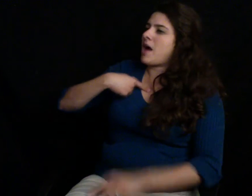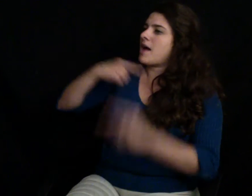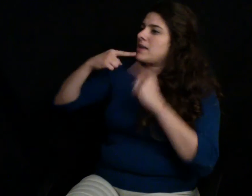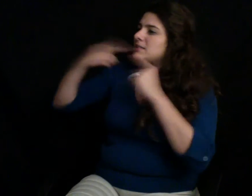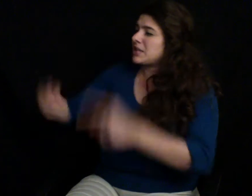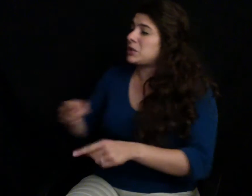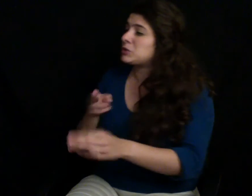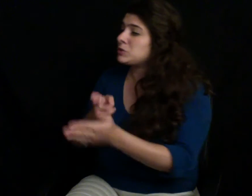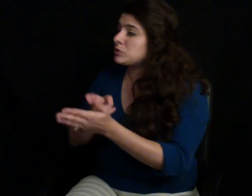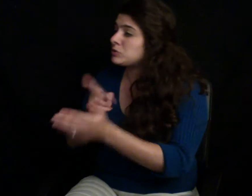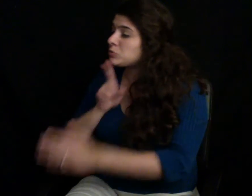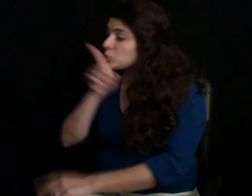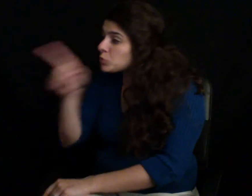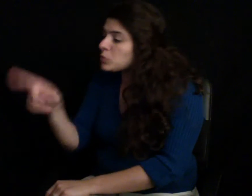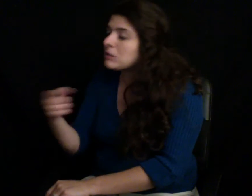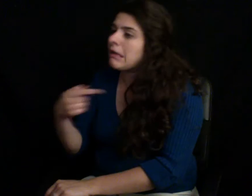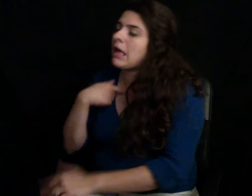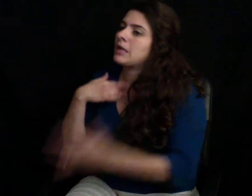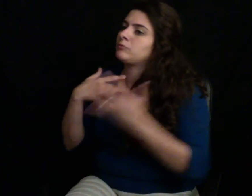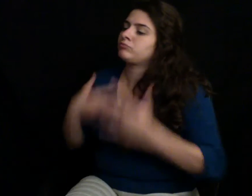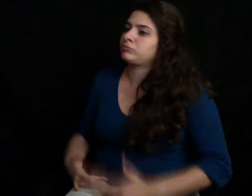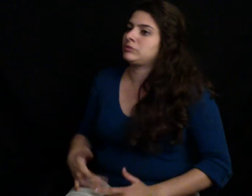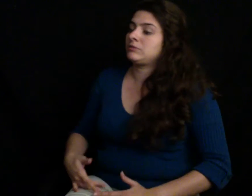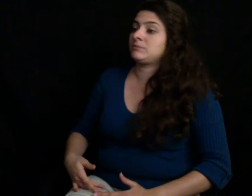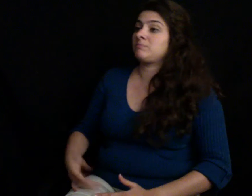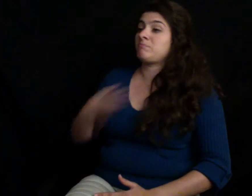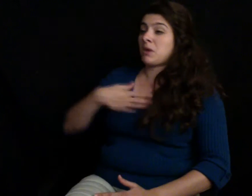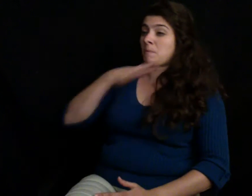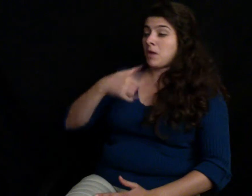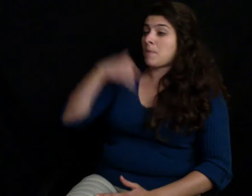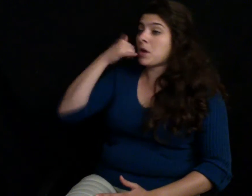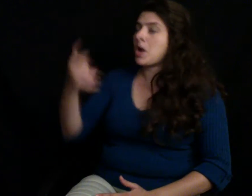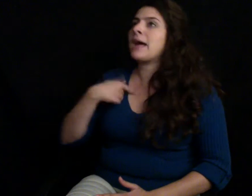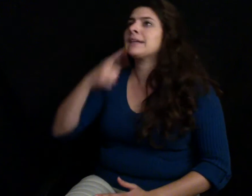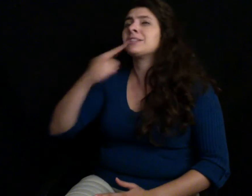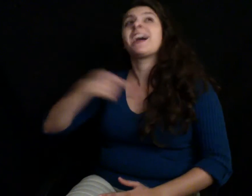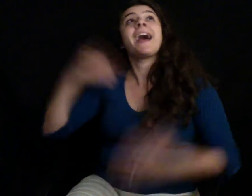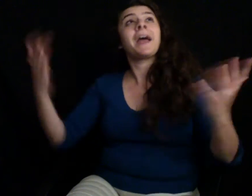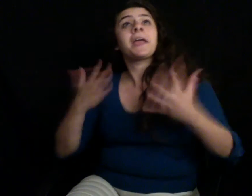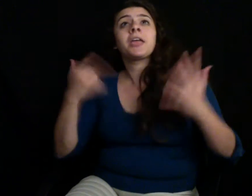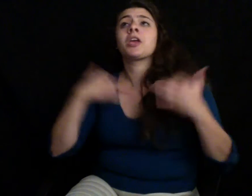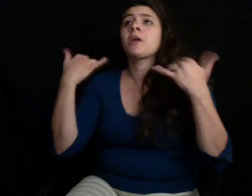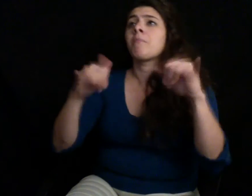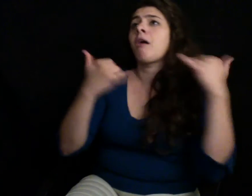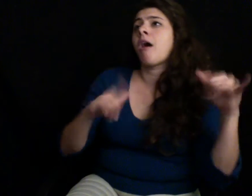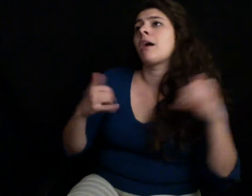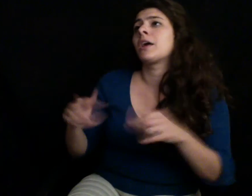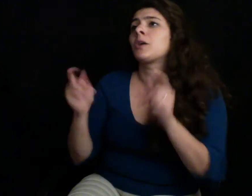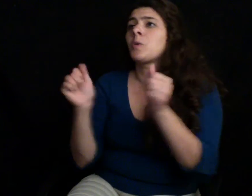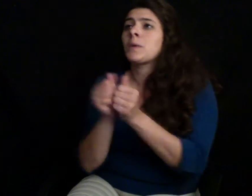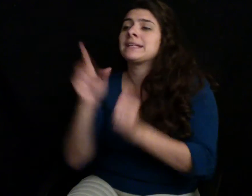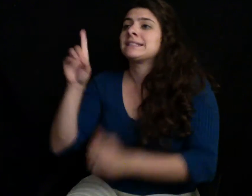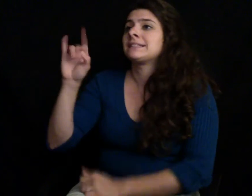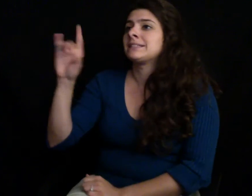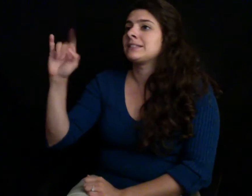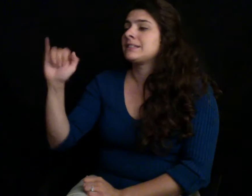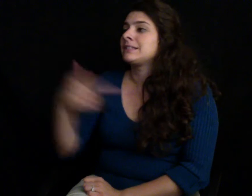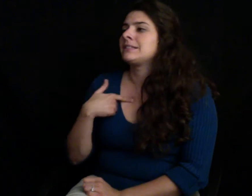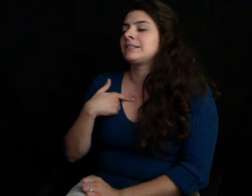I'm telling her, Mom, I'm out here with Diddy, we popping bottles. Nah, I was just in crackhead house living in her room. So I told my brother, he said, what